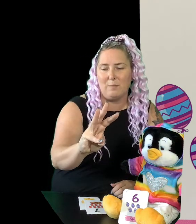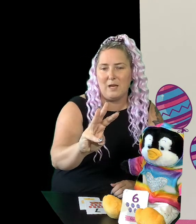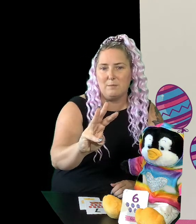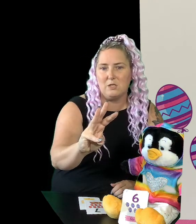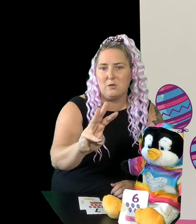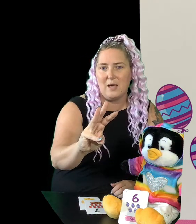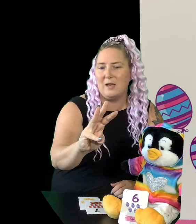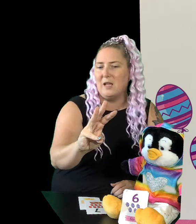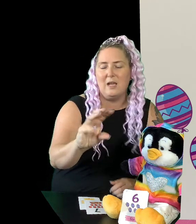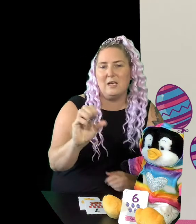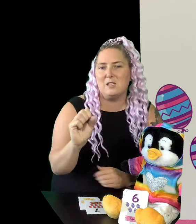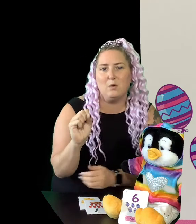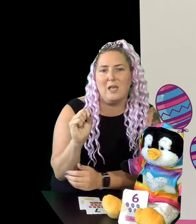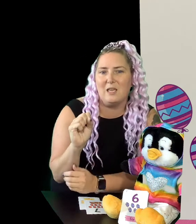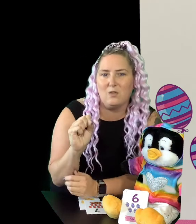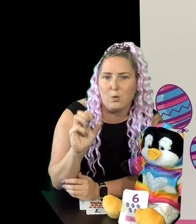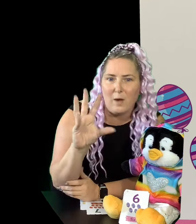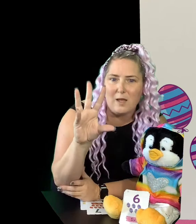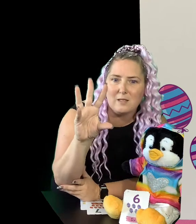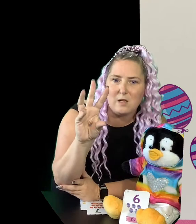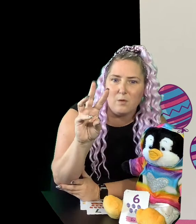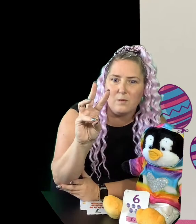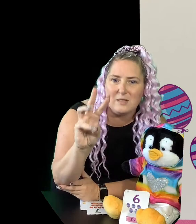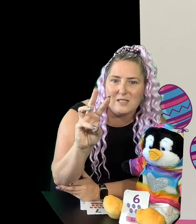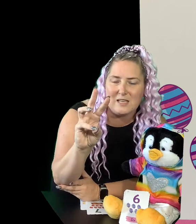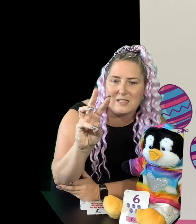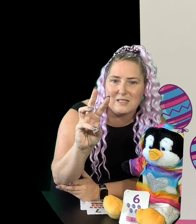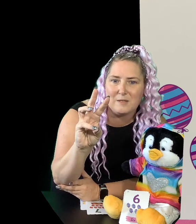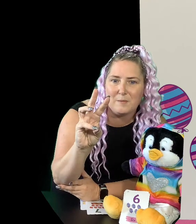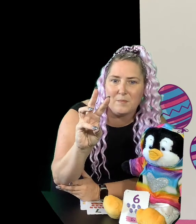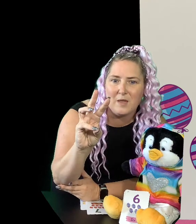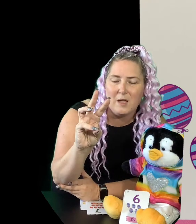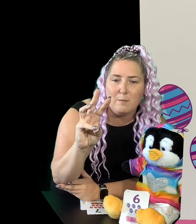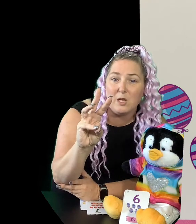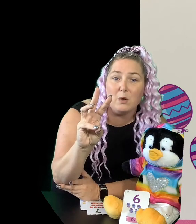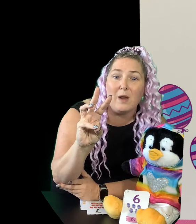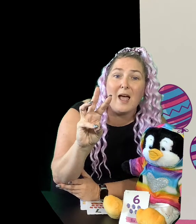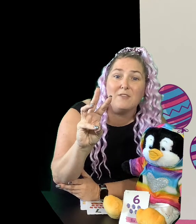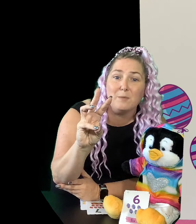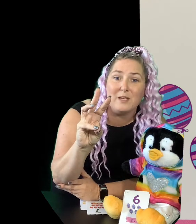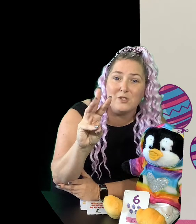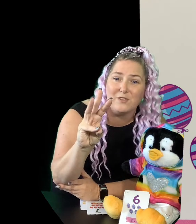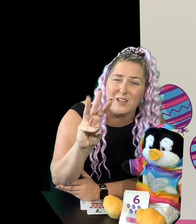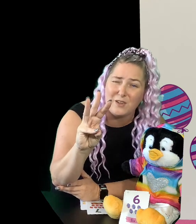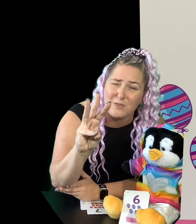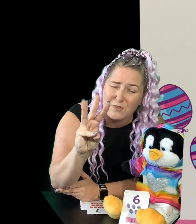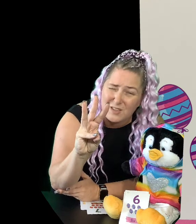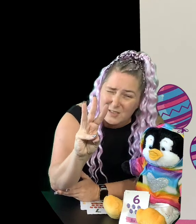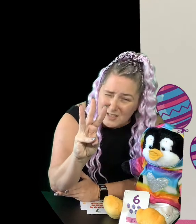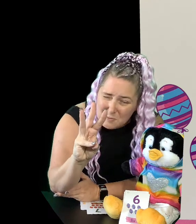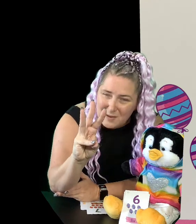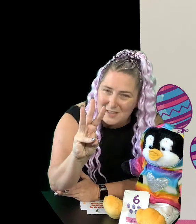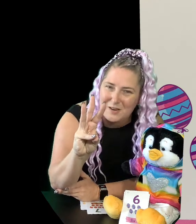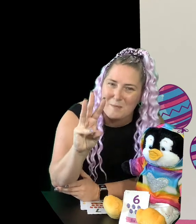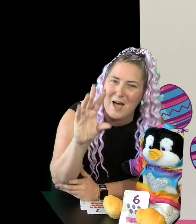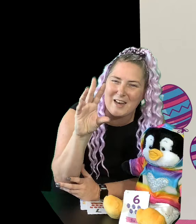up to do that. It's okay either way. So 6. But you don't have to bend your finger if your finger doesn't bend